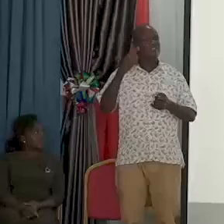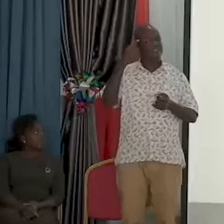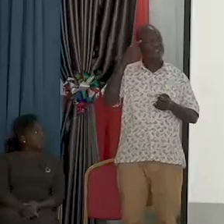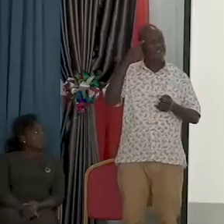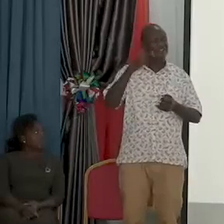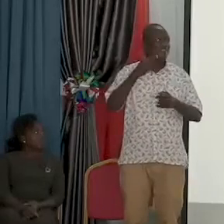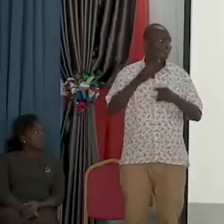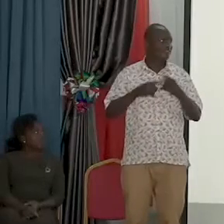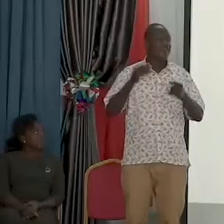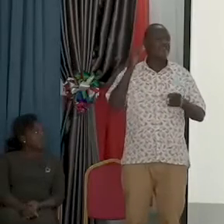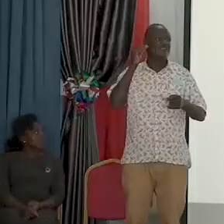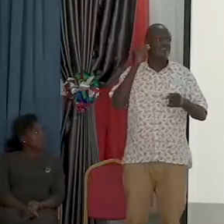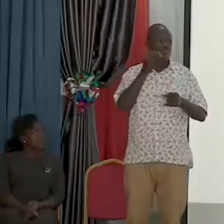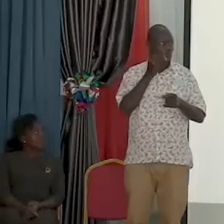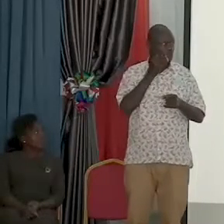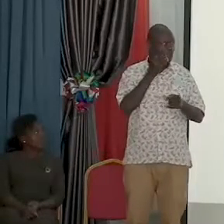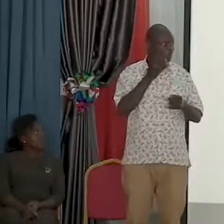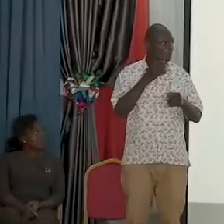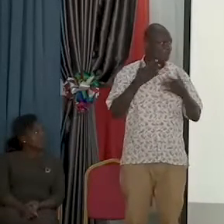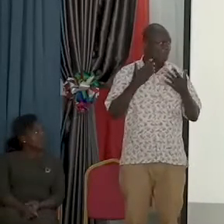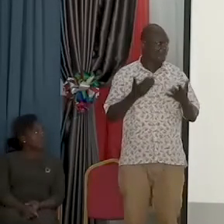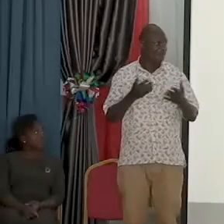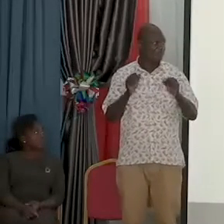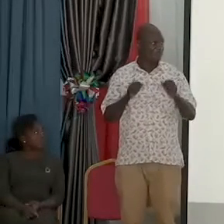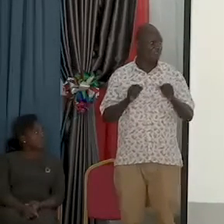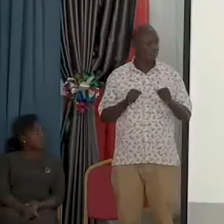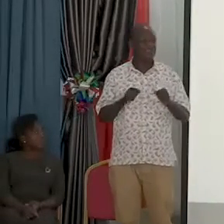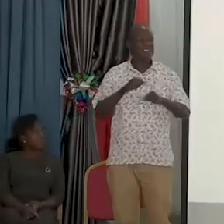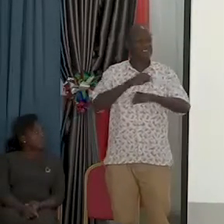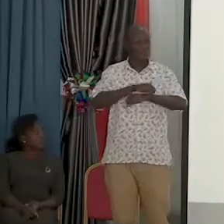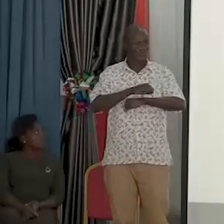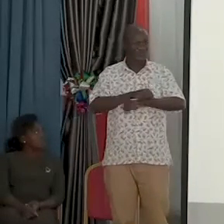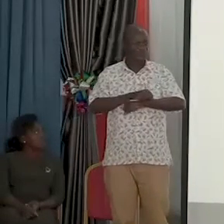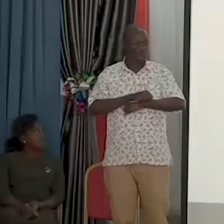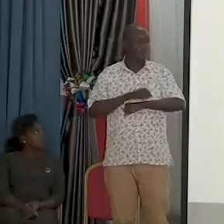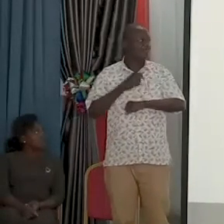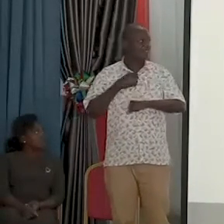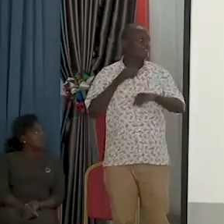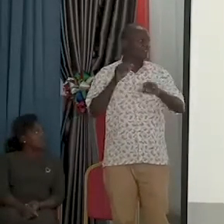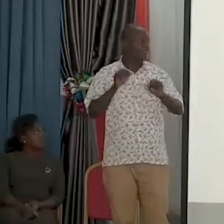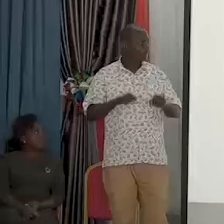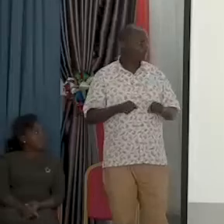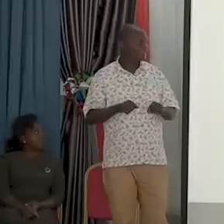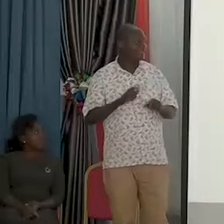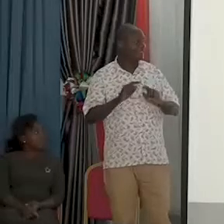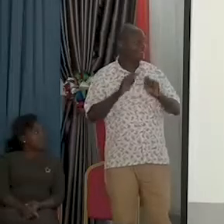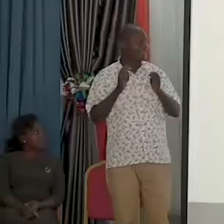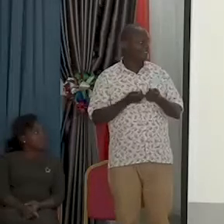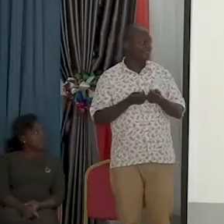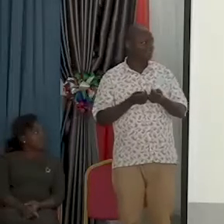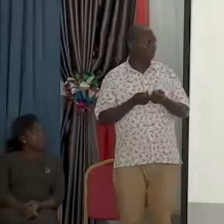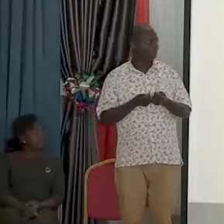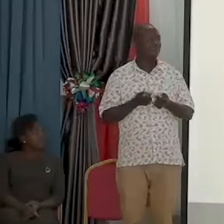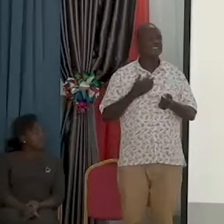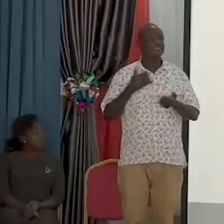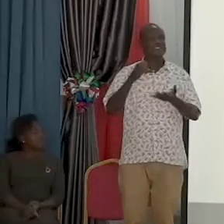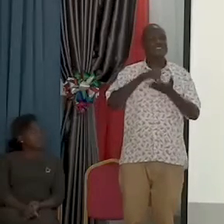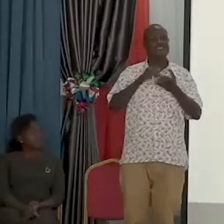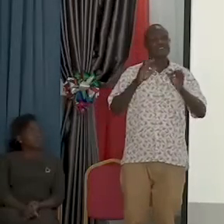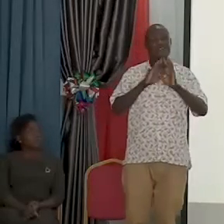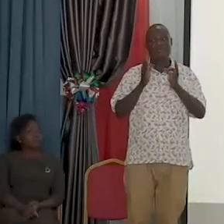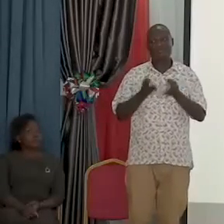at home, which may be different than things that you see at school. So when you can, as a team, we include the